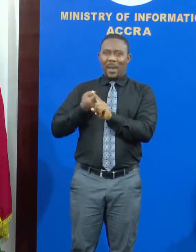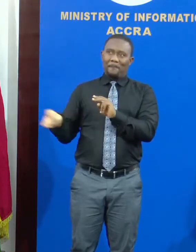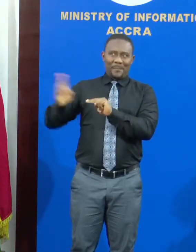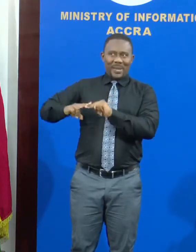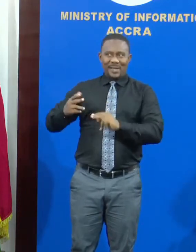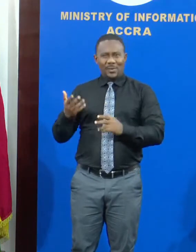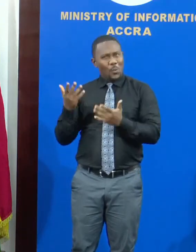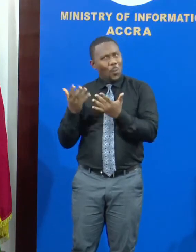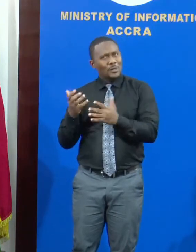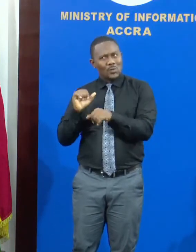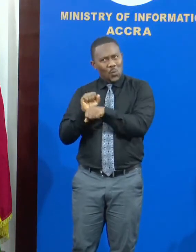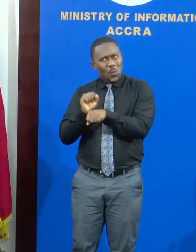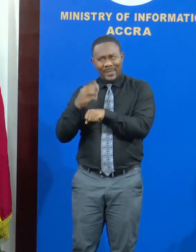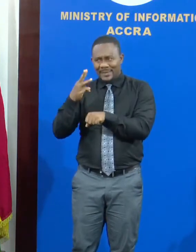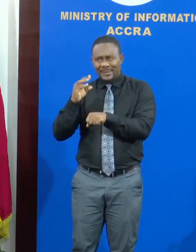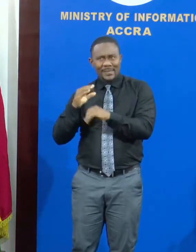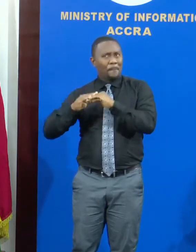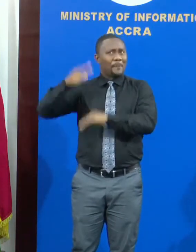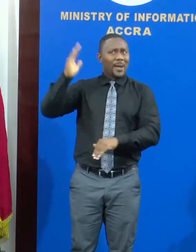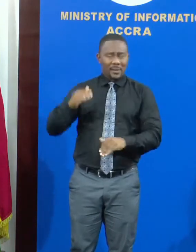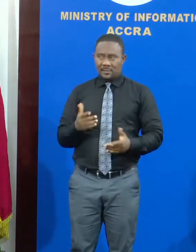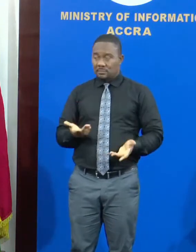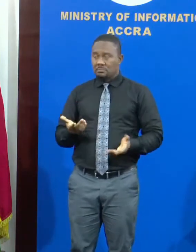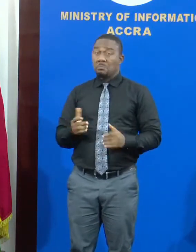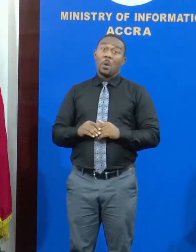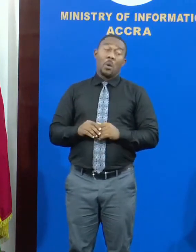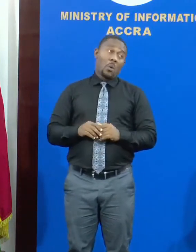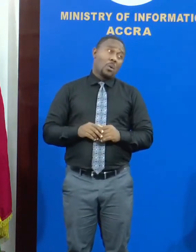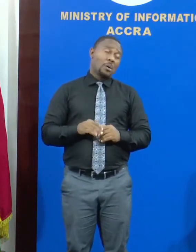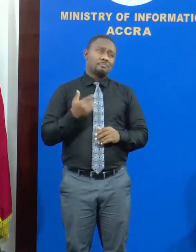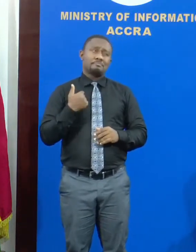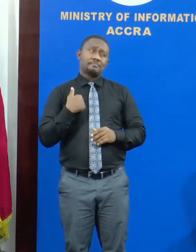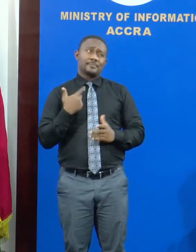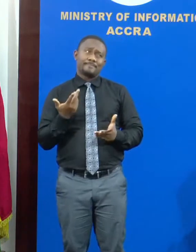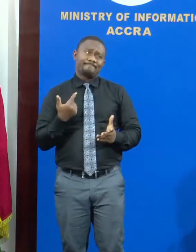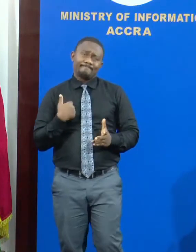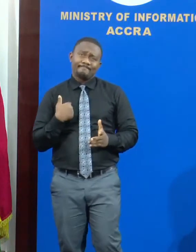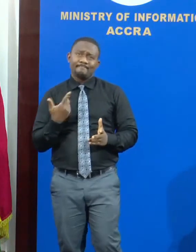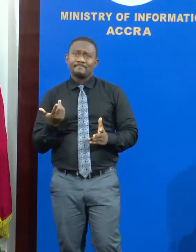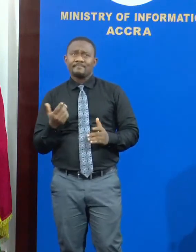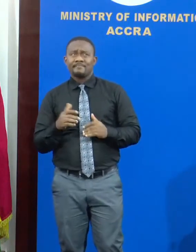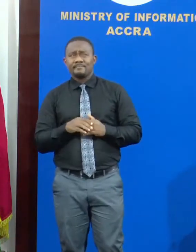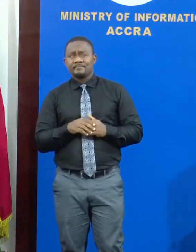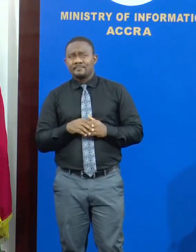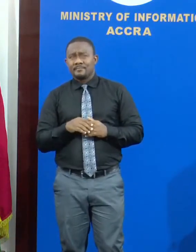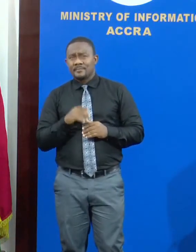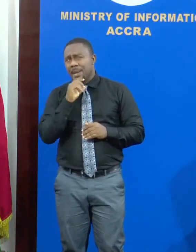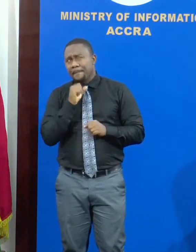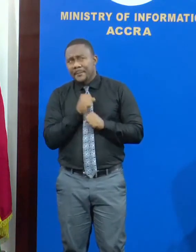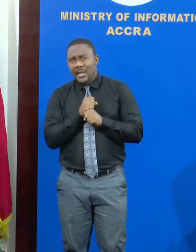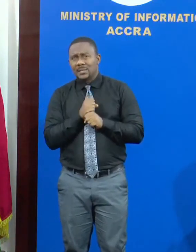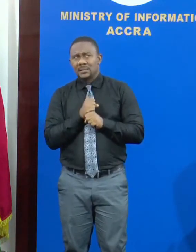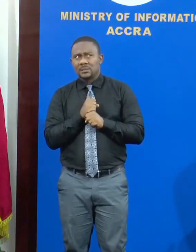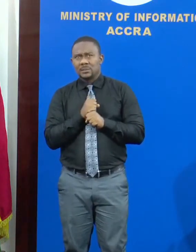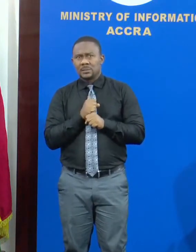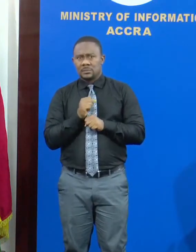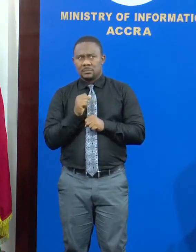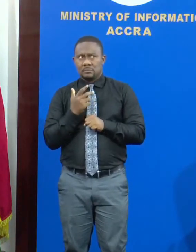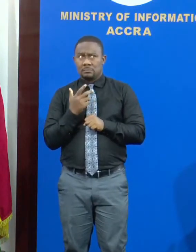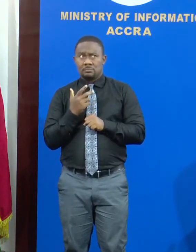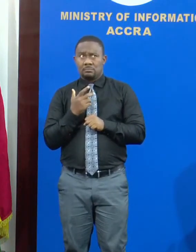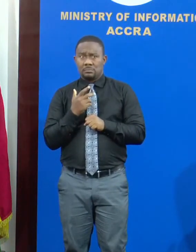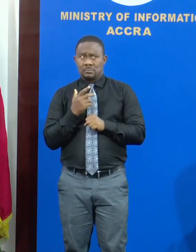And sometimes people come and they say, oh, DG, I'm actually 2 years older